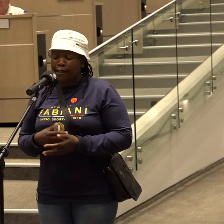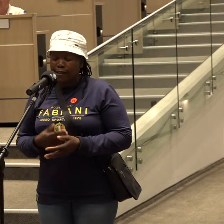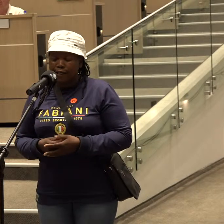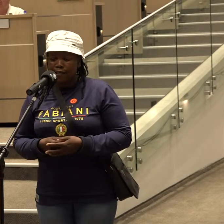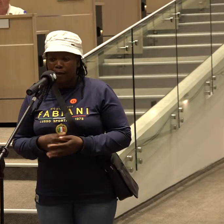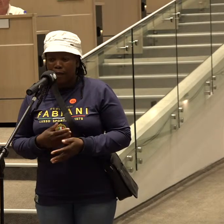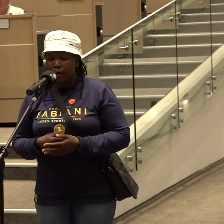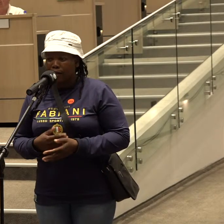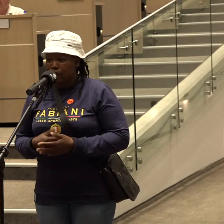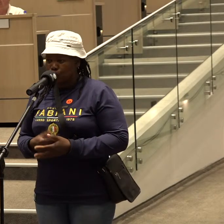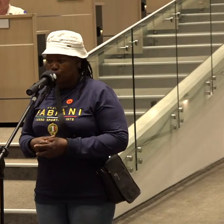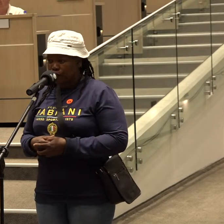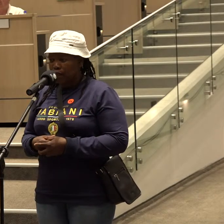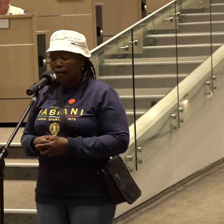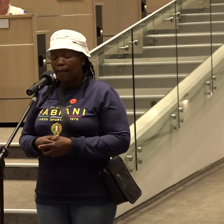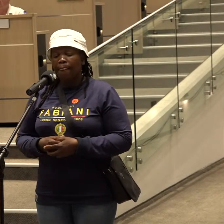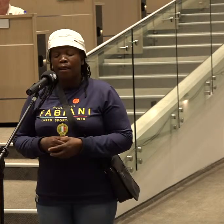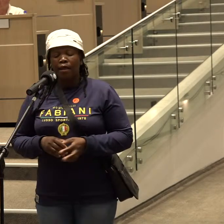um